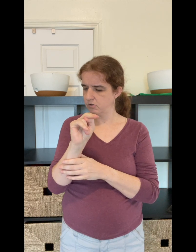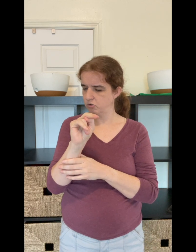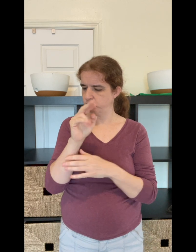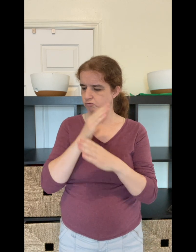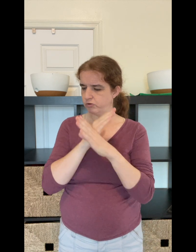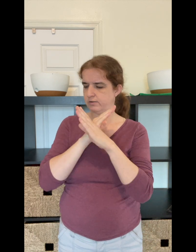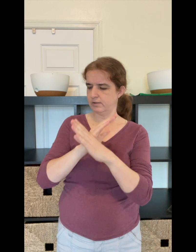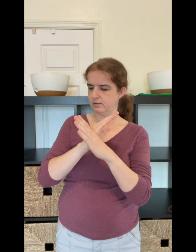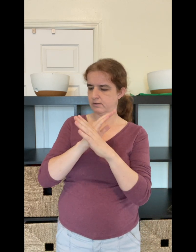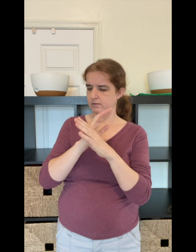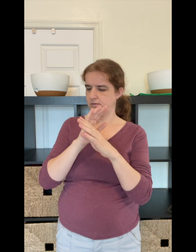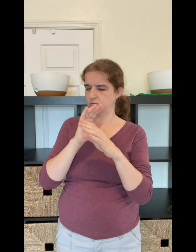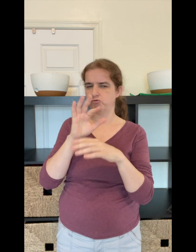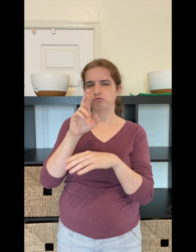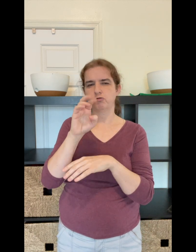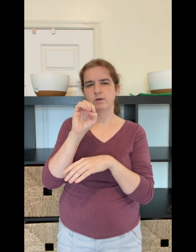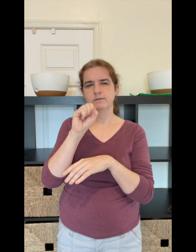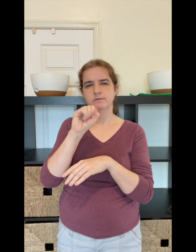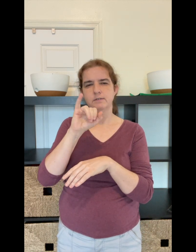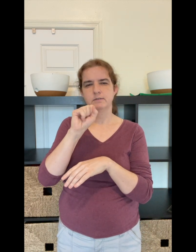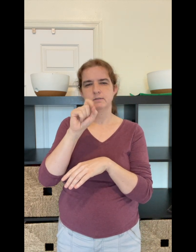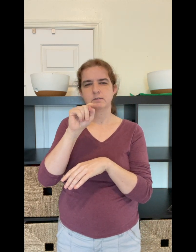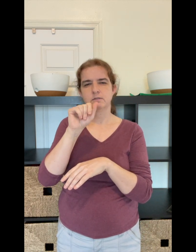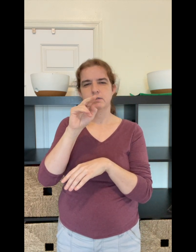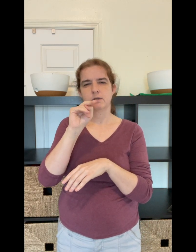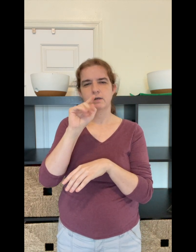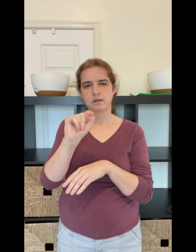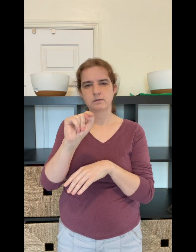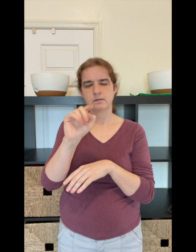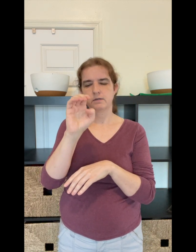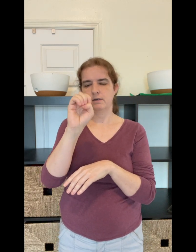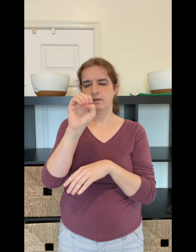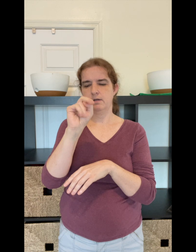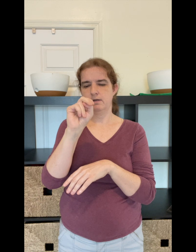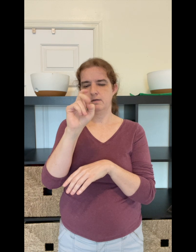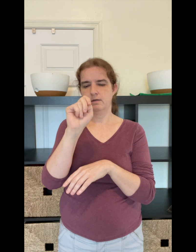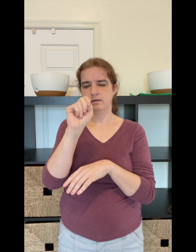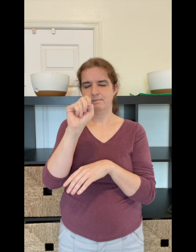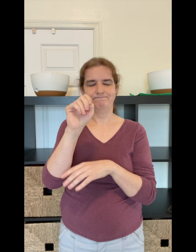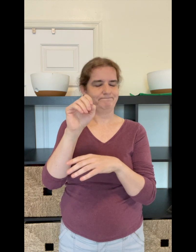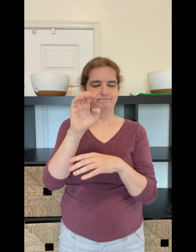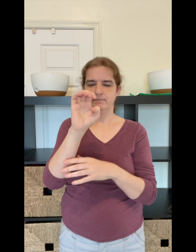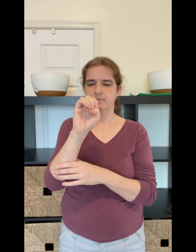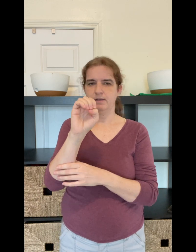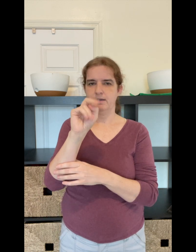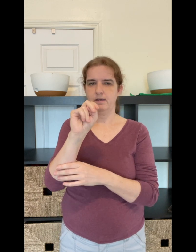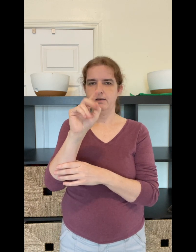vancomycin resistant